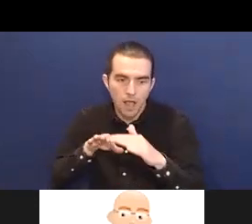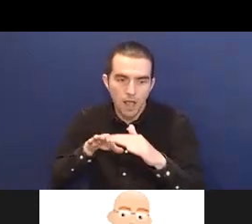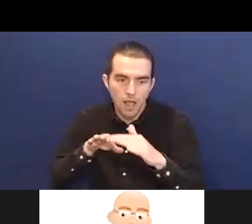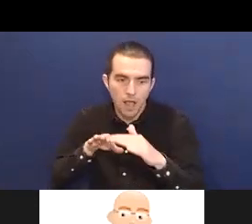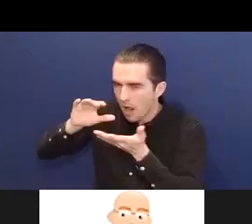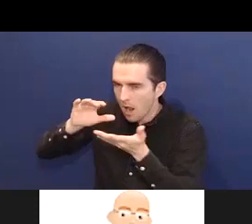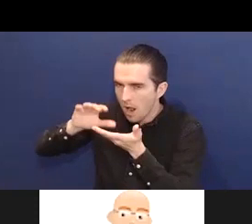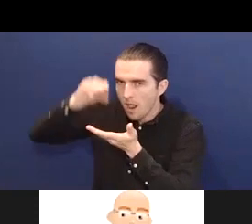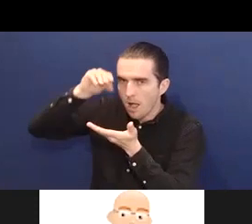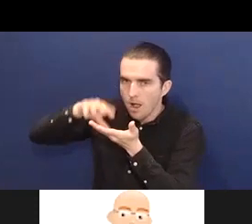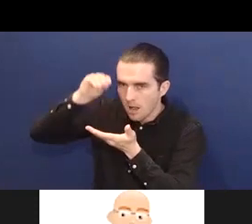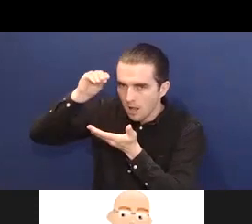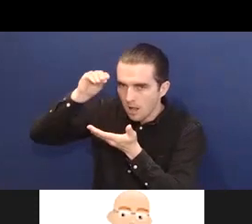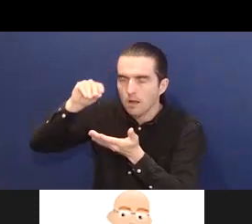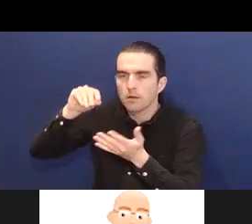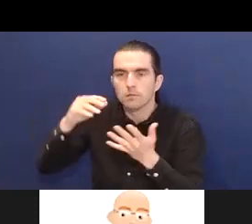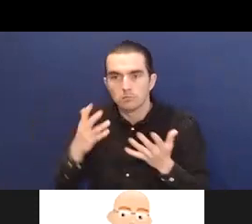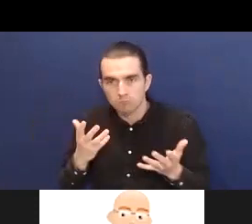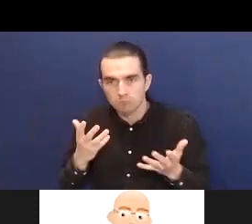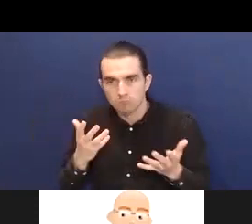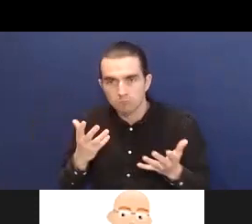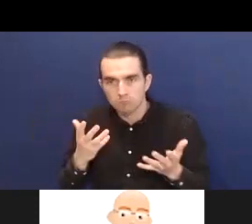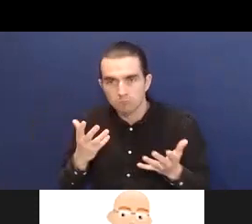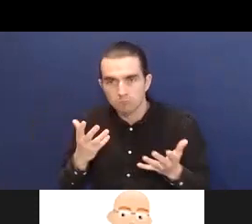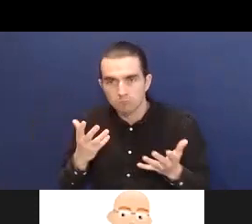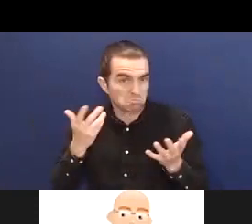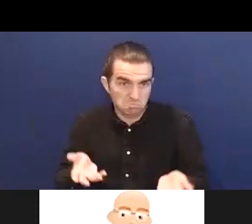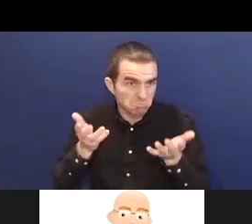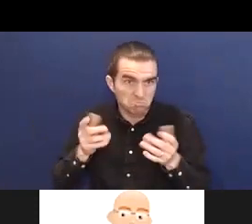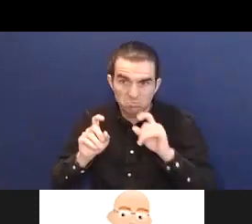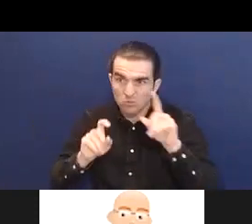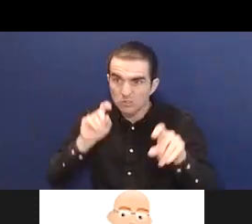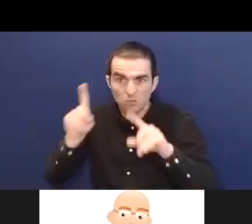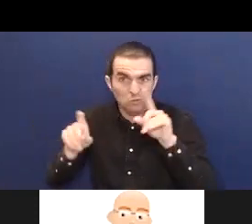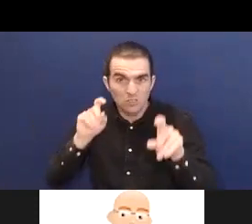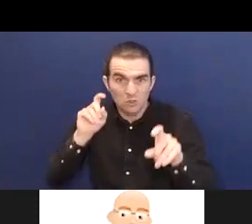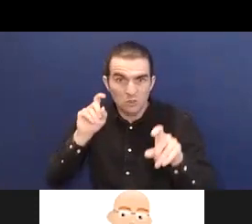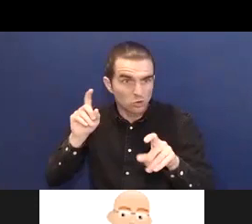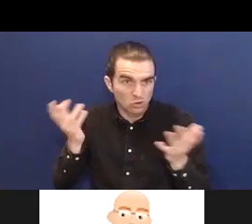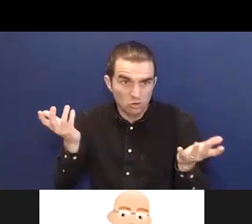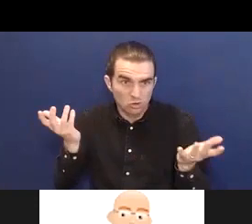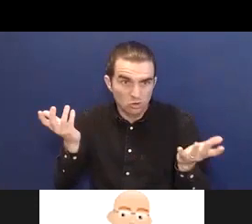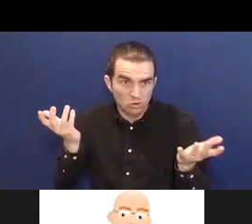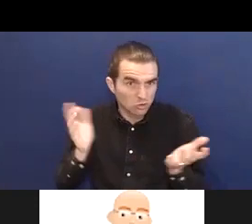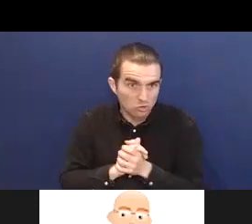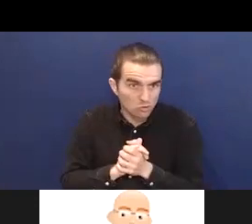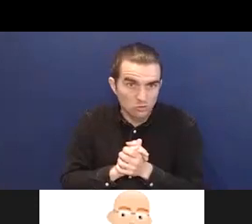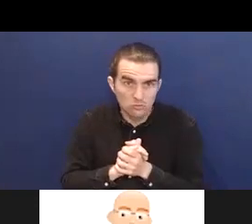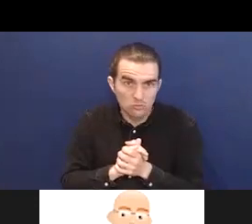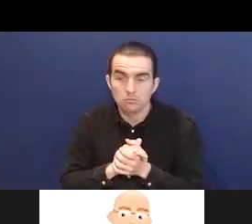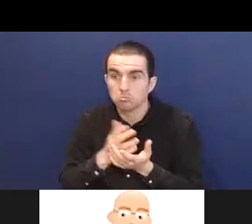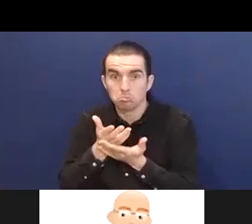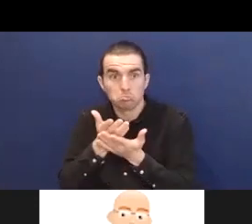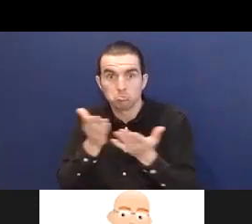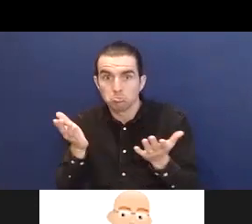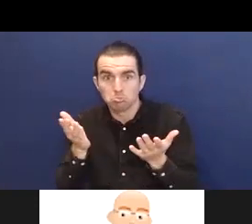a few questions, and you're open to just put on your mic